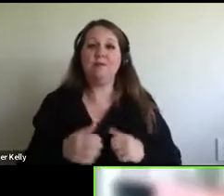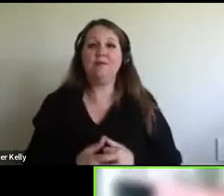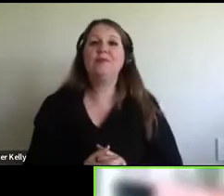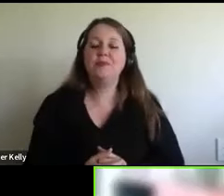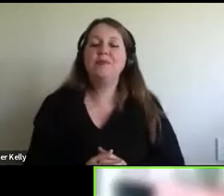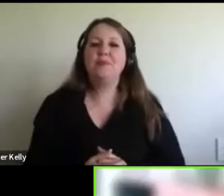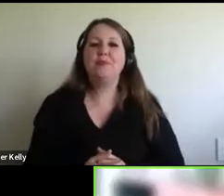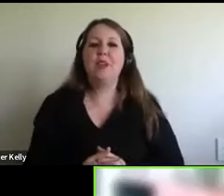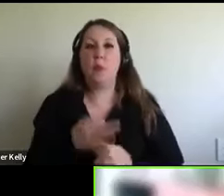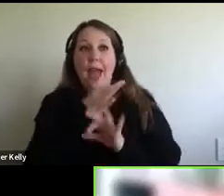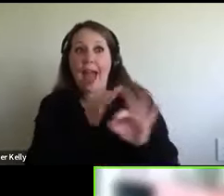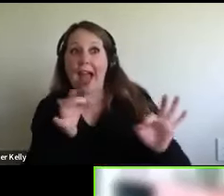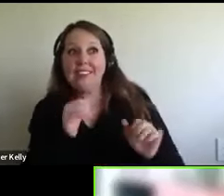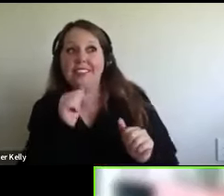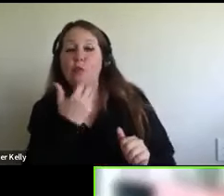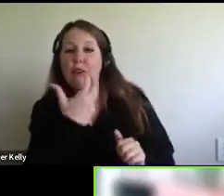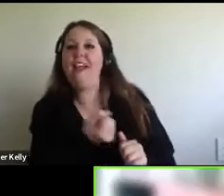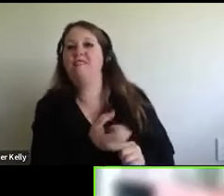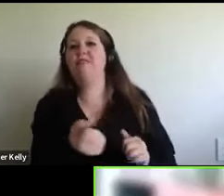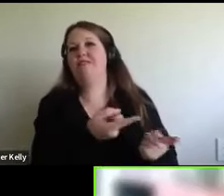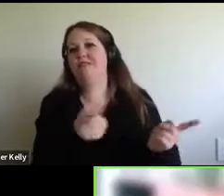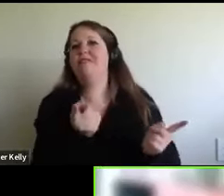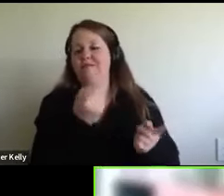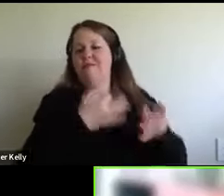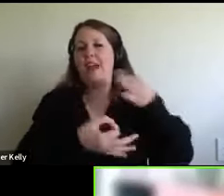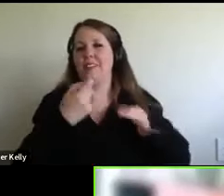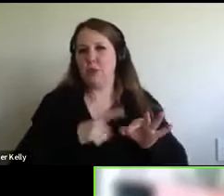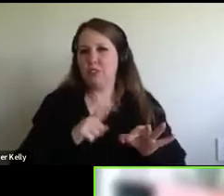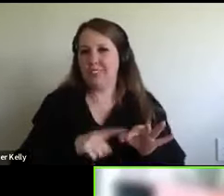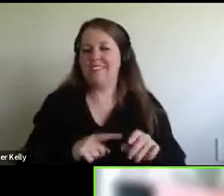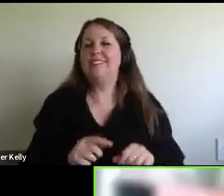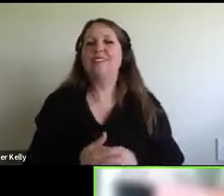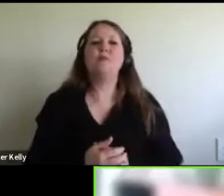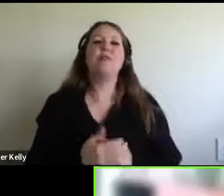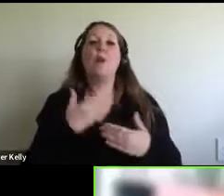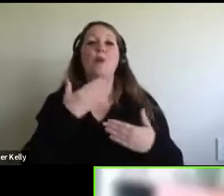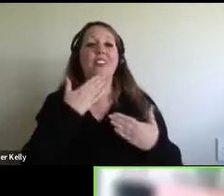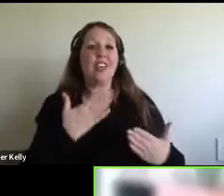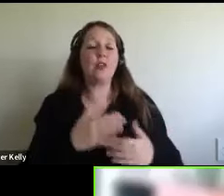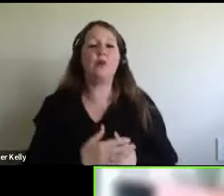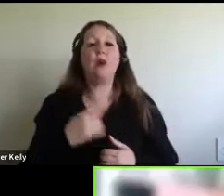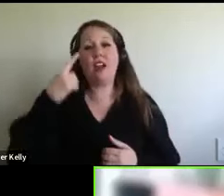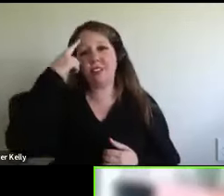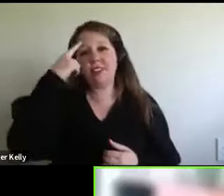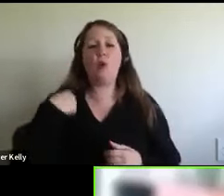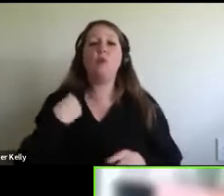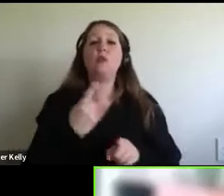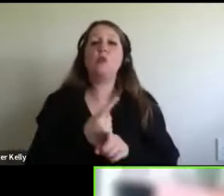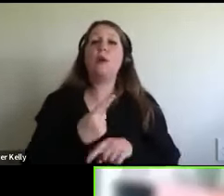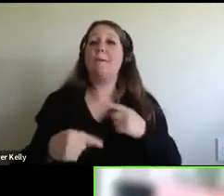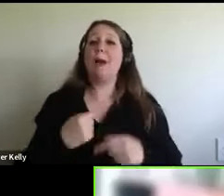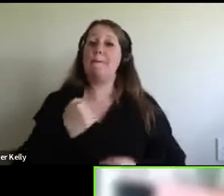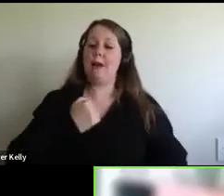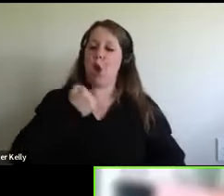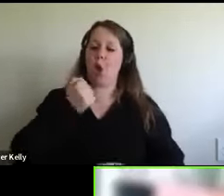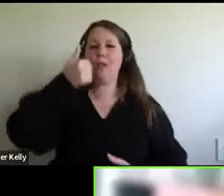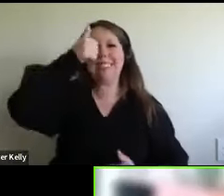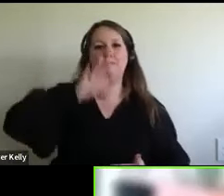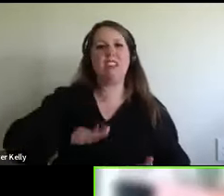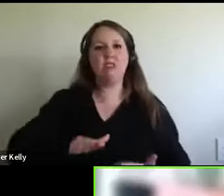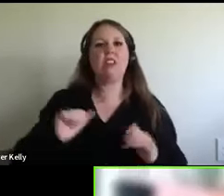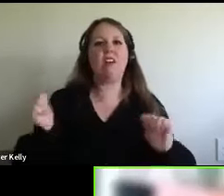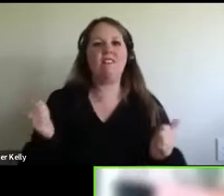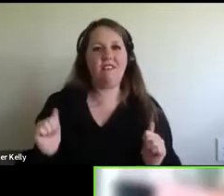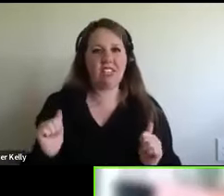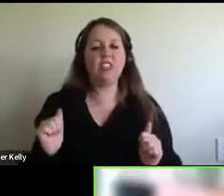Perfect. Thank you so much. So I think I will go straight to my own experience as someone that has